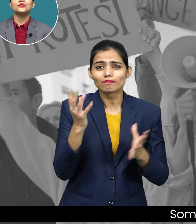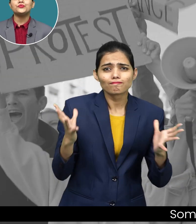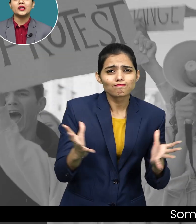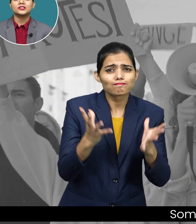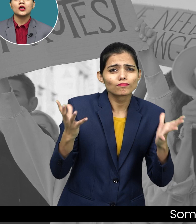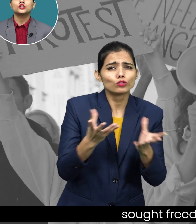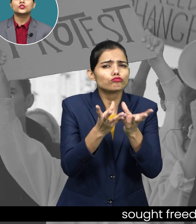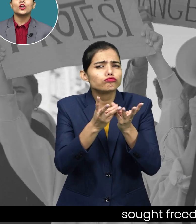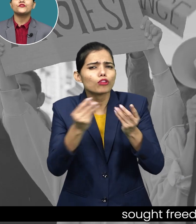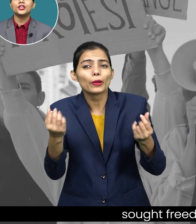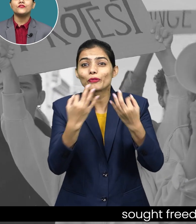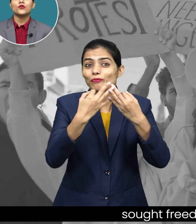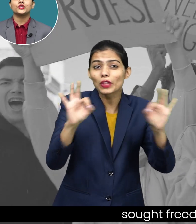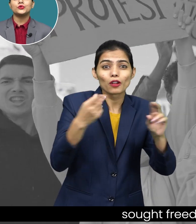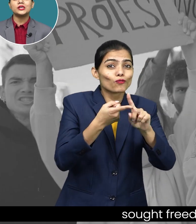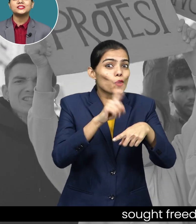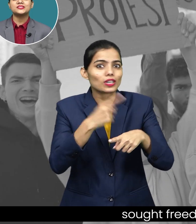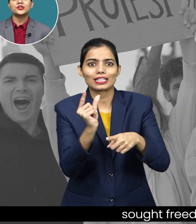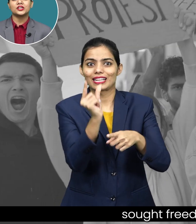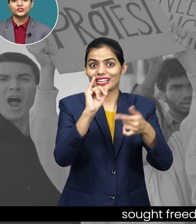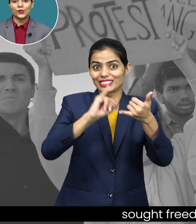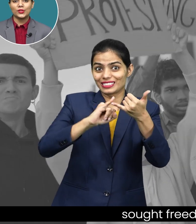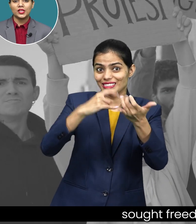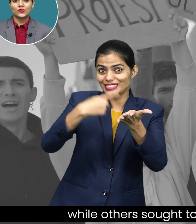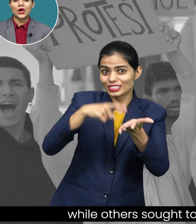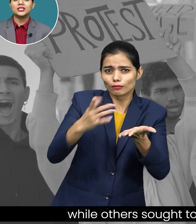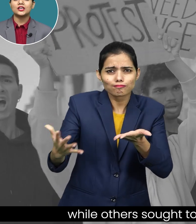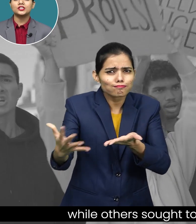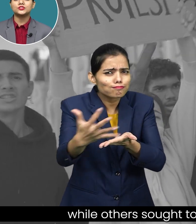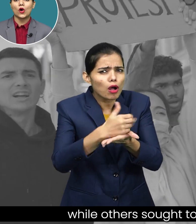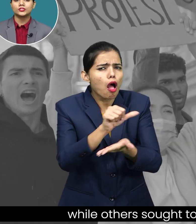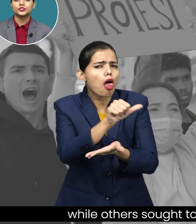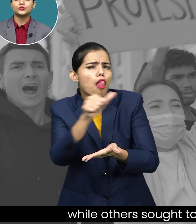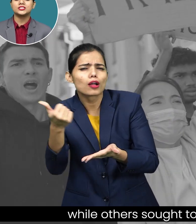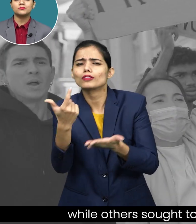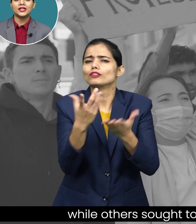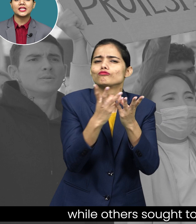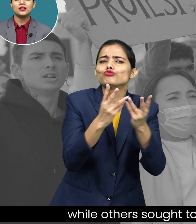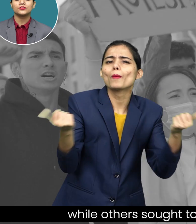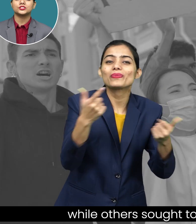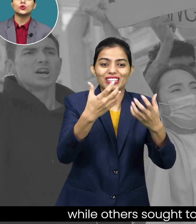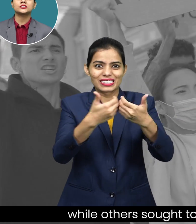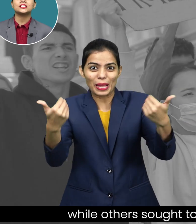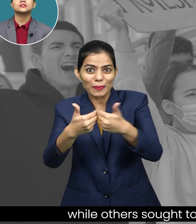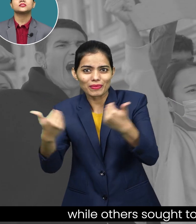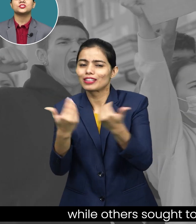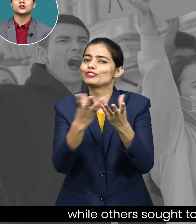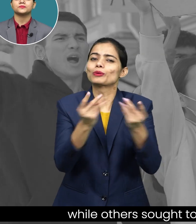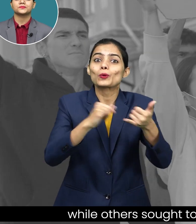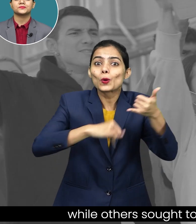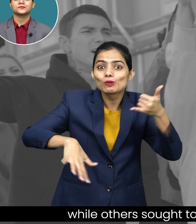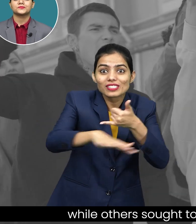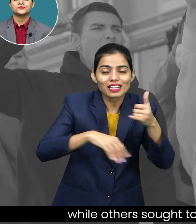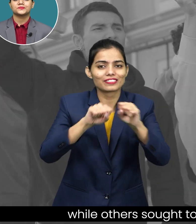Some movements sought freedom for USSR control, while others sought to dismantle the socialist